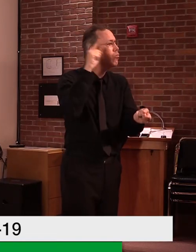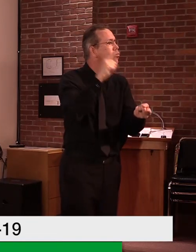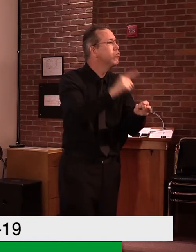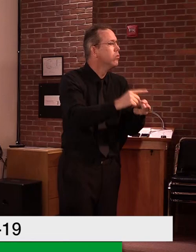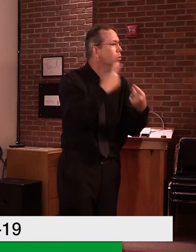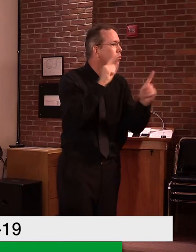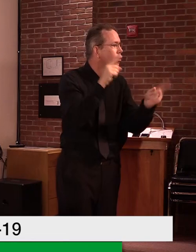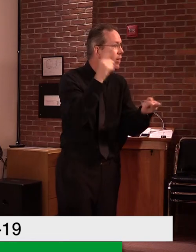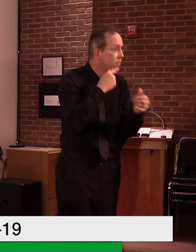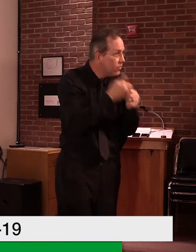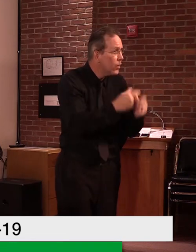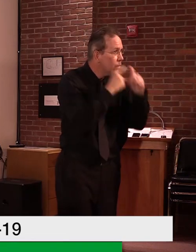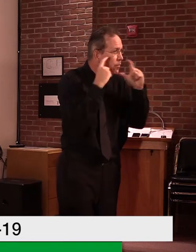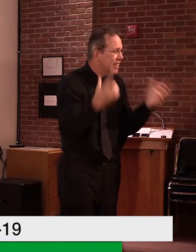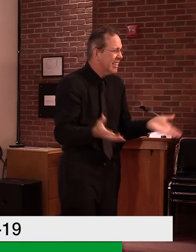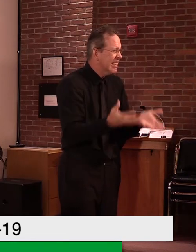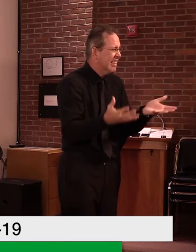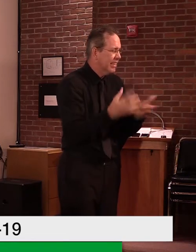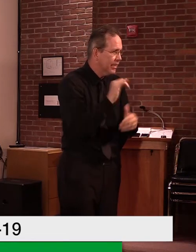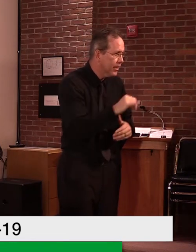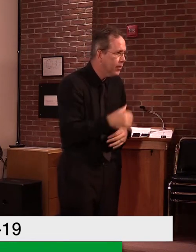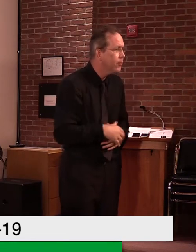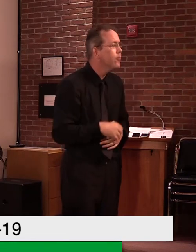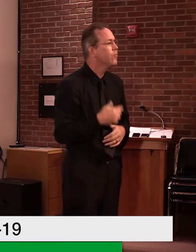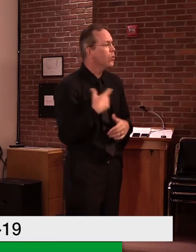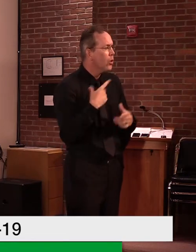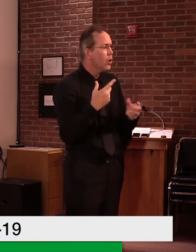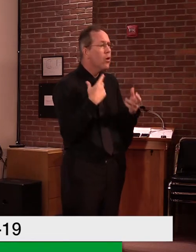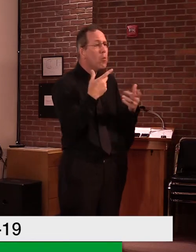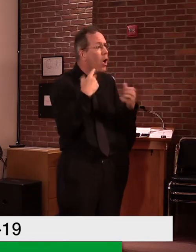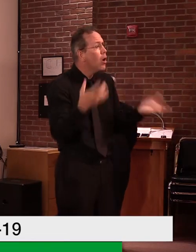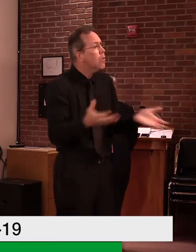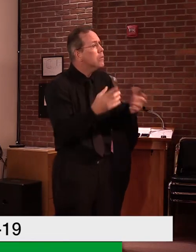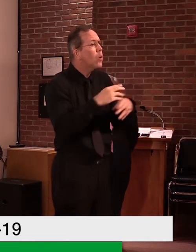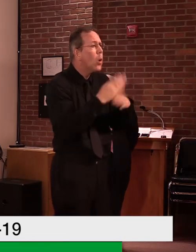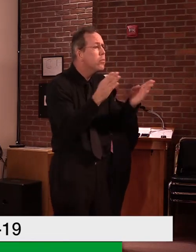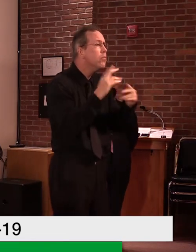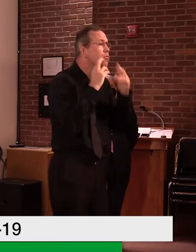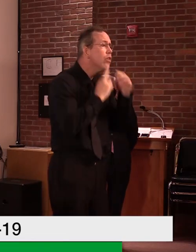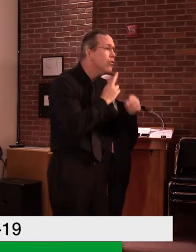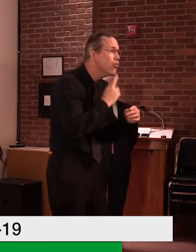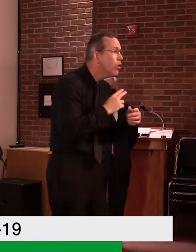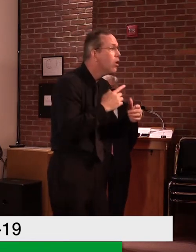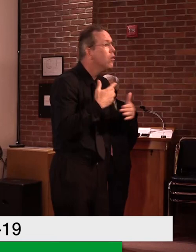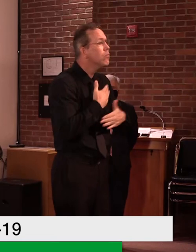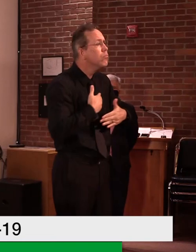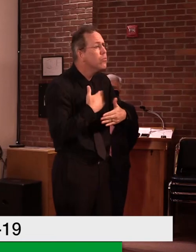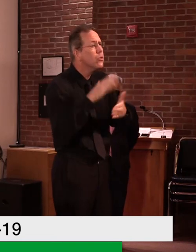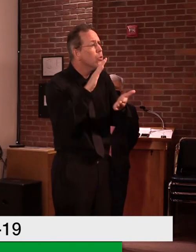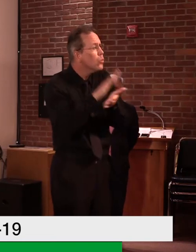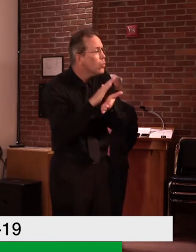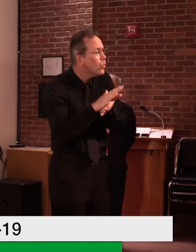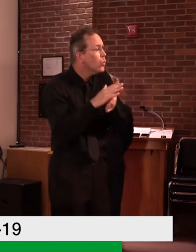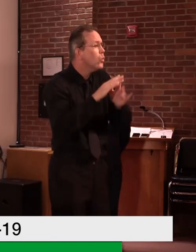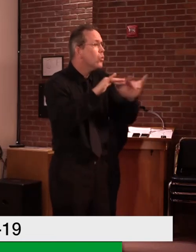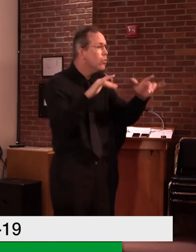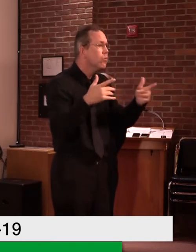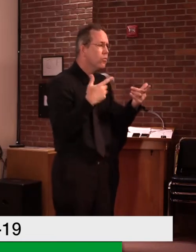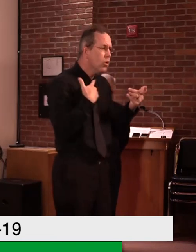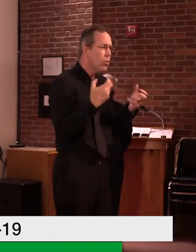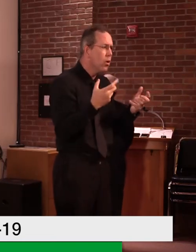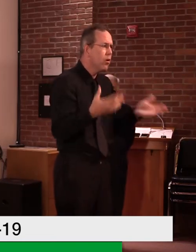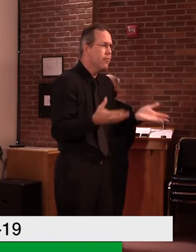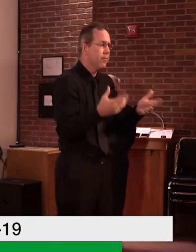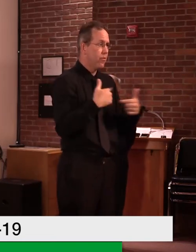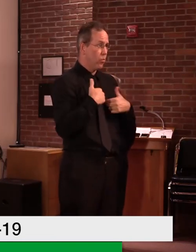open, if we want our healthcare system and hospital beds available when we need help, then wearing a